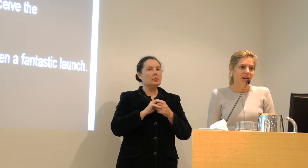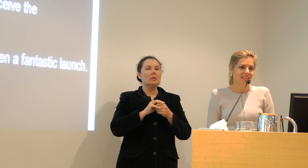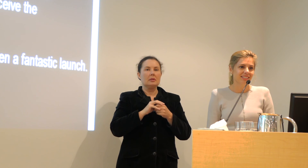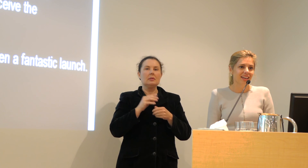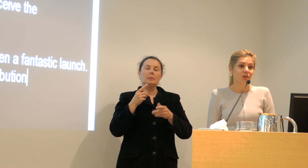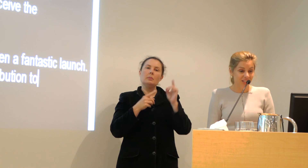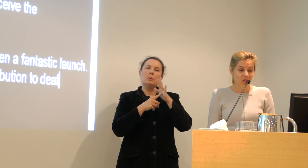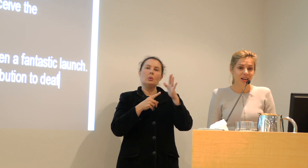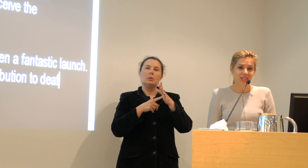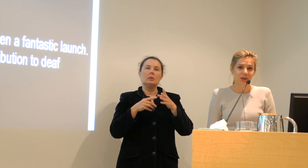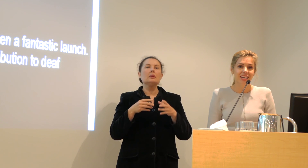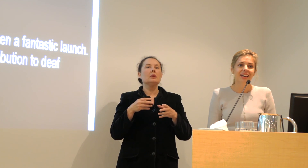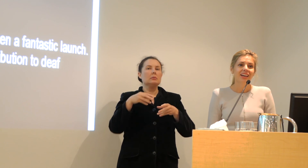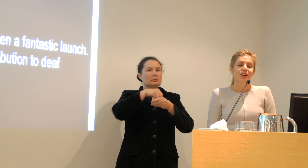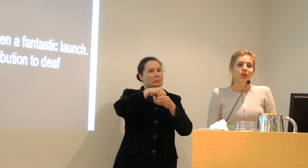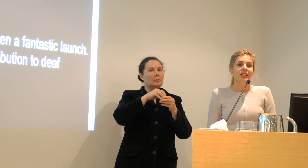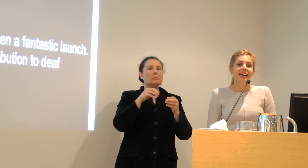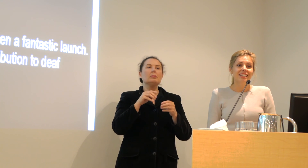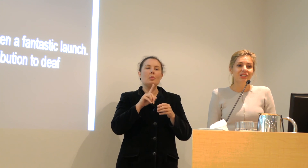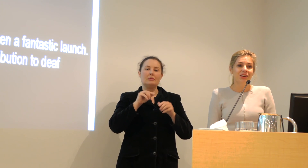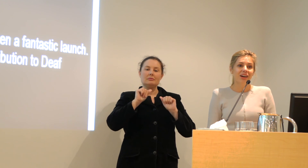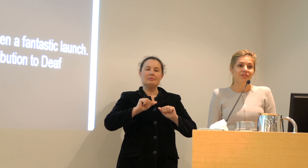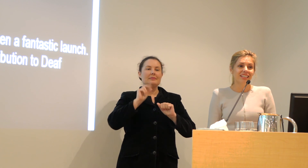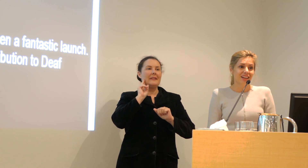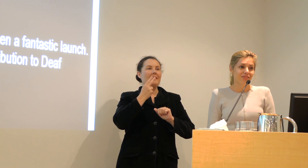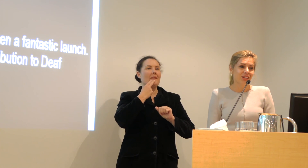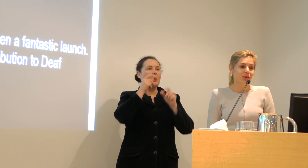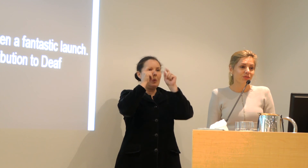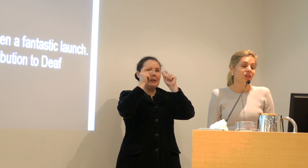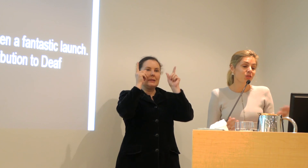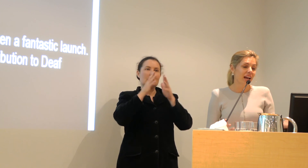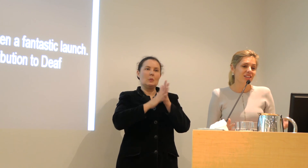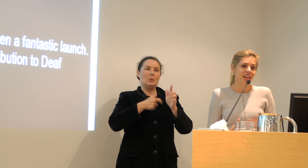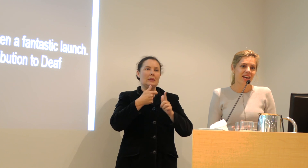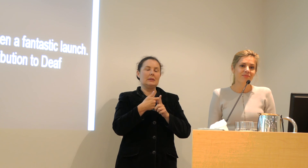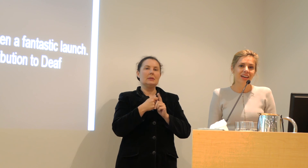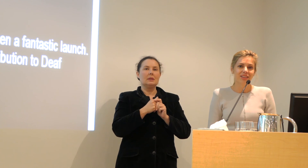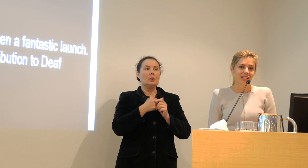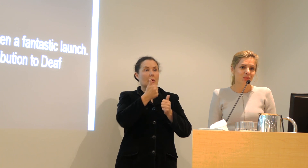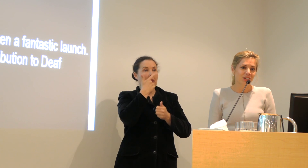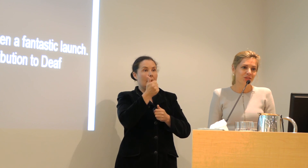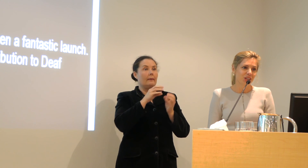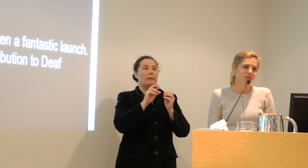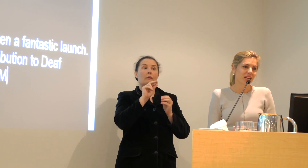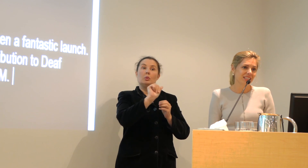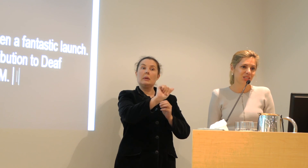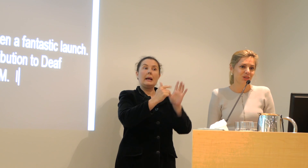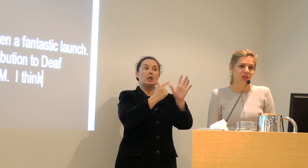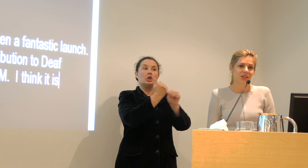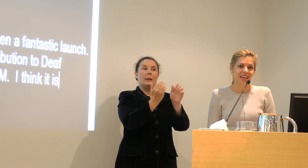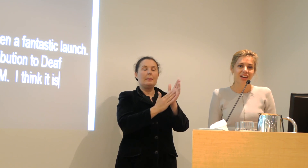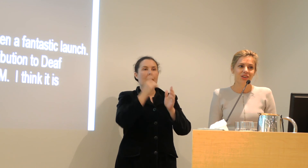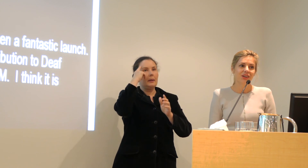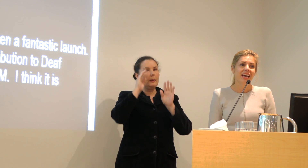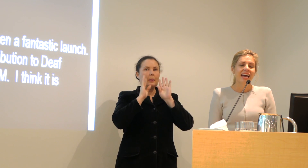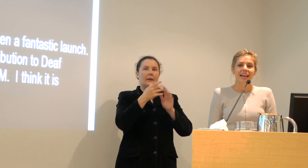Deaf Awareness Week. Good luck to Vicdeaf for your AGM. I think it's wonderful that you've got Alistair